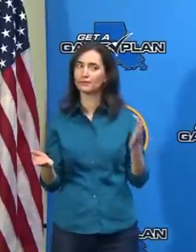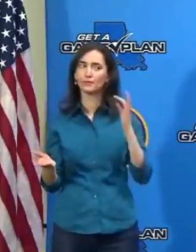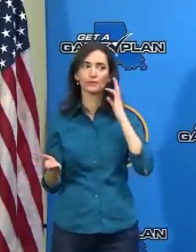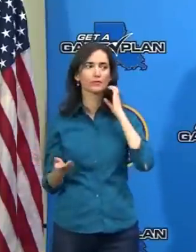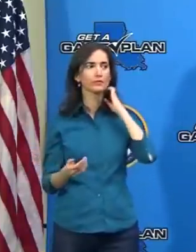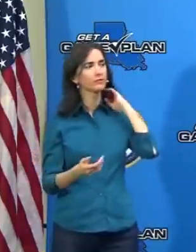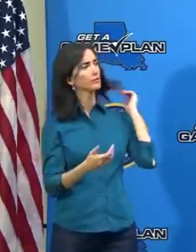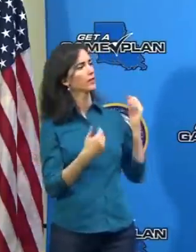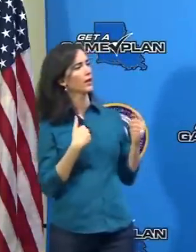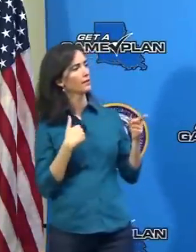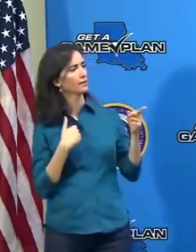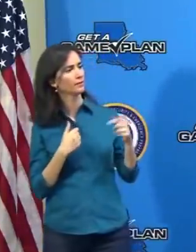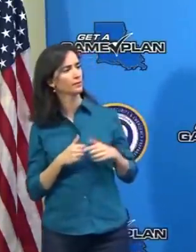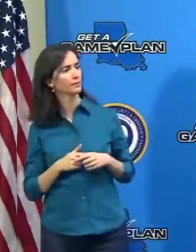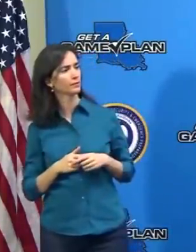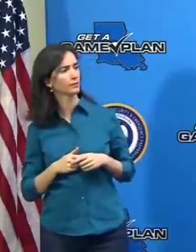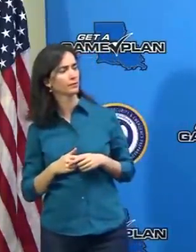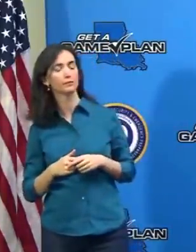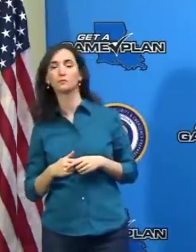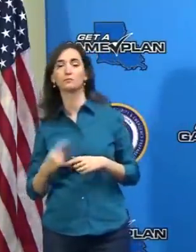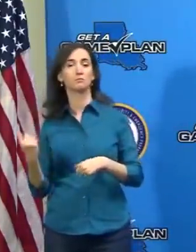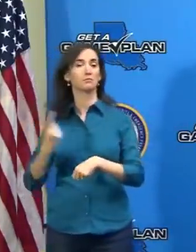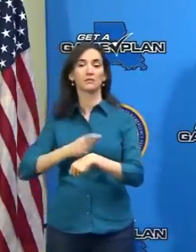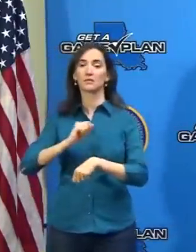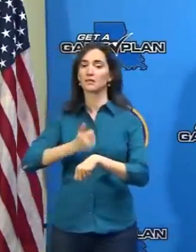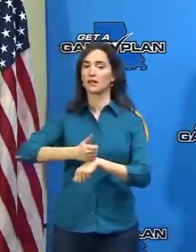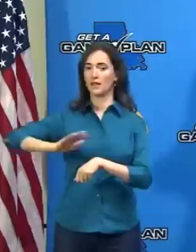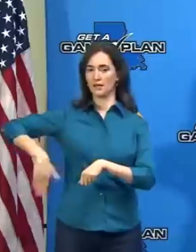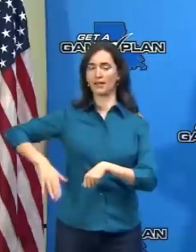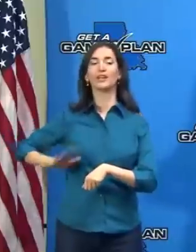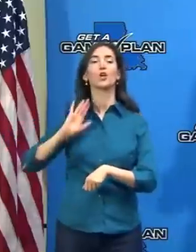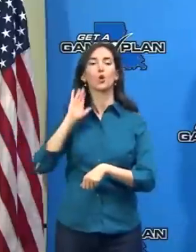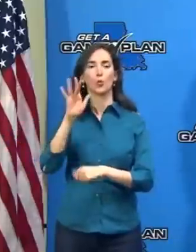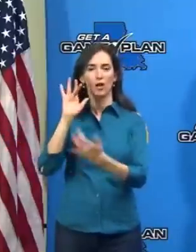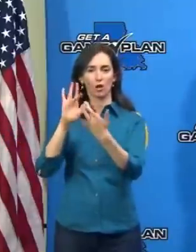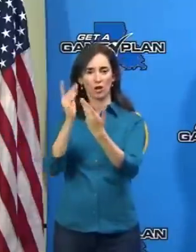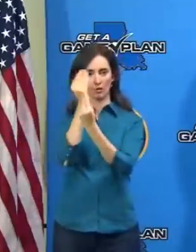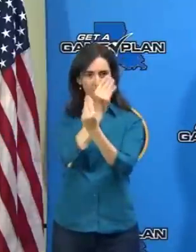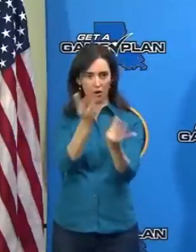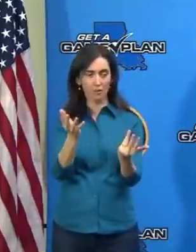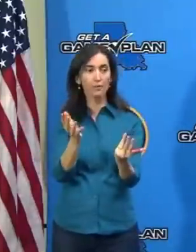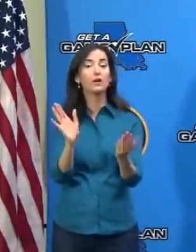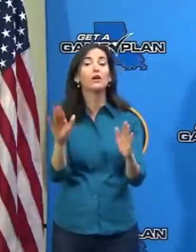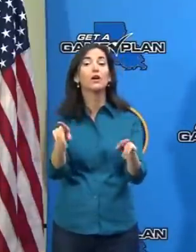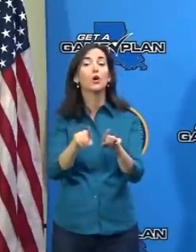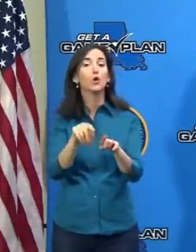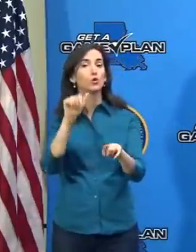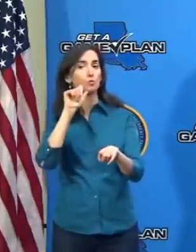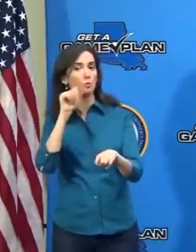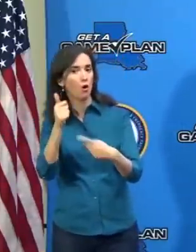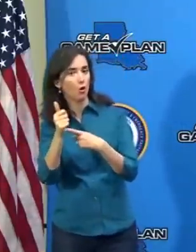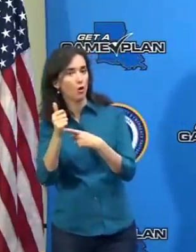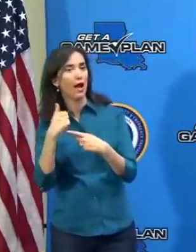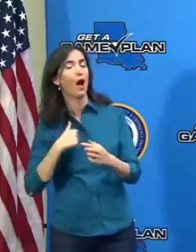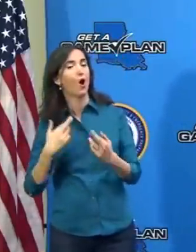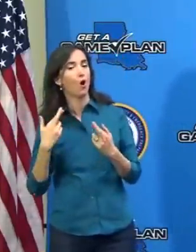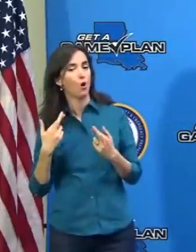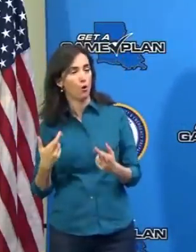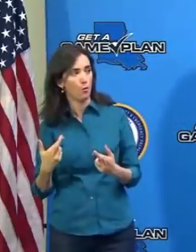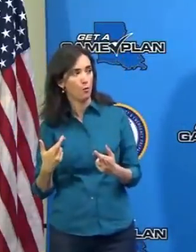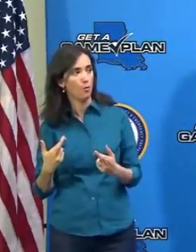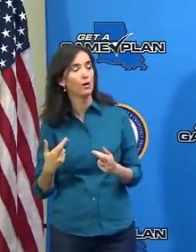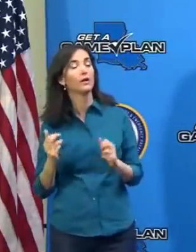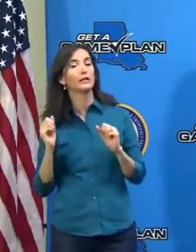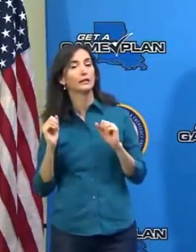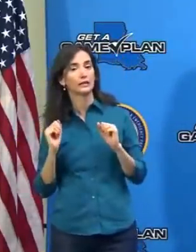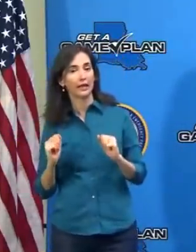do we have? Okay. We will let you know. And tomorrow I'm hoping that we can get up in the air and